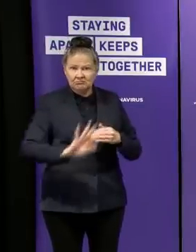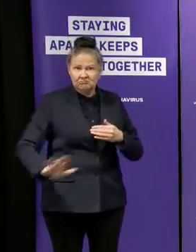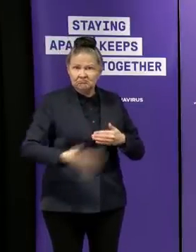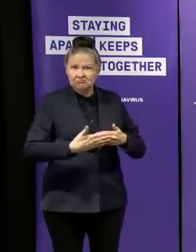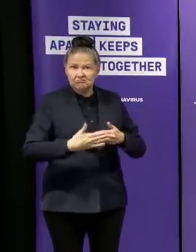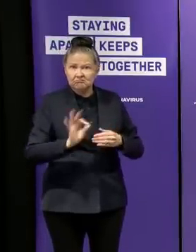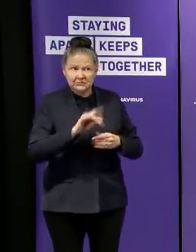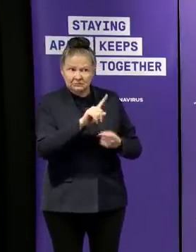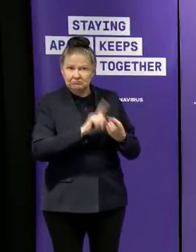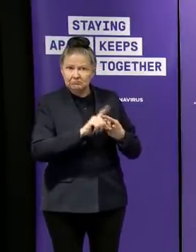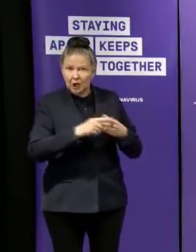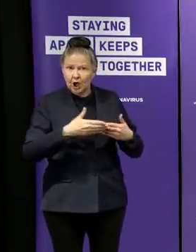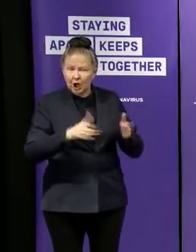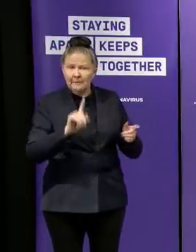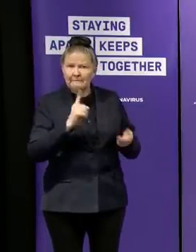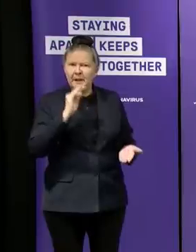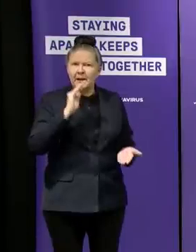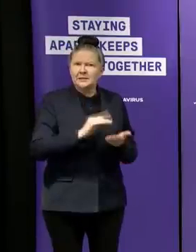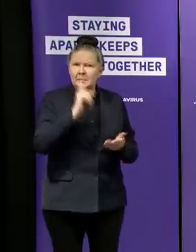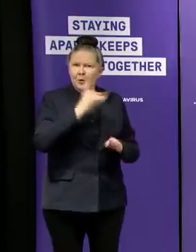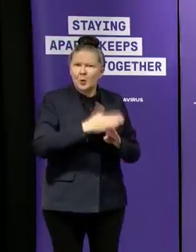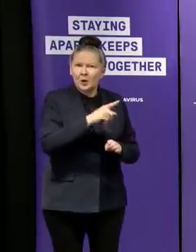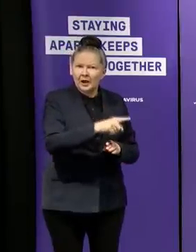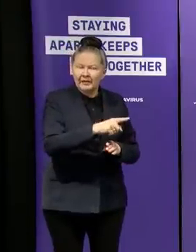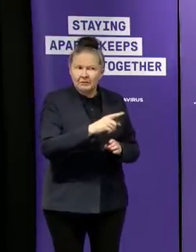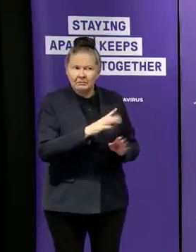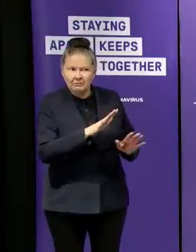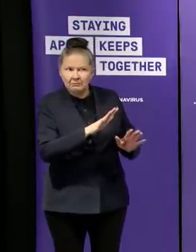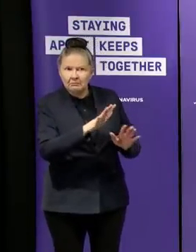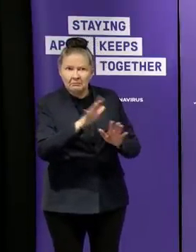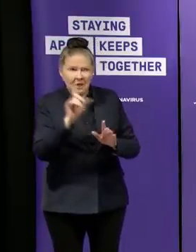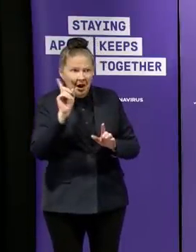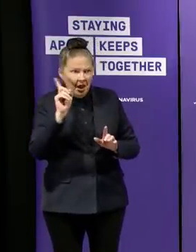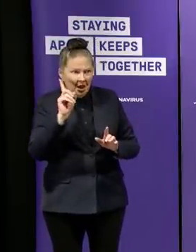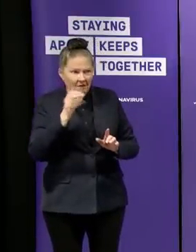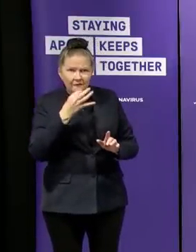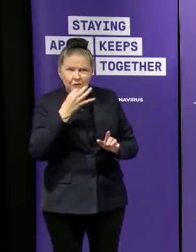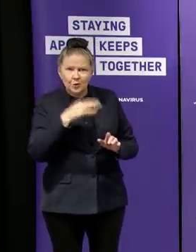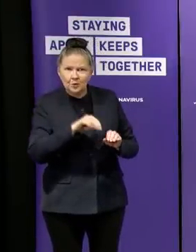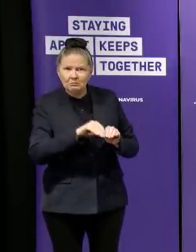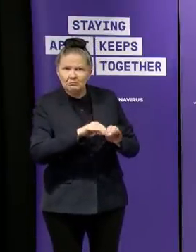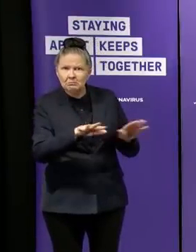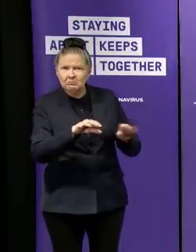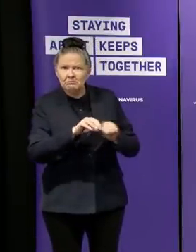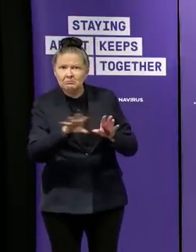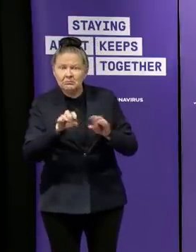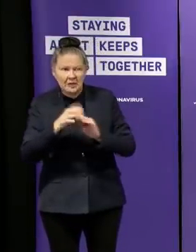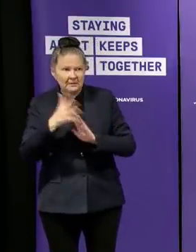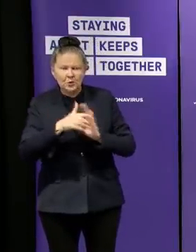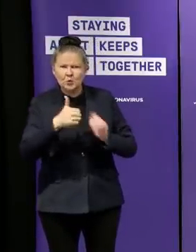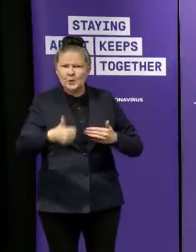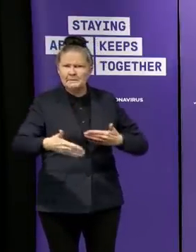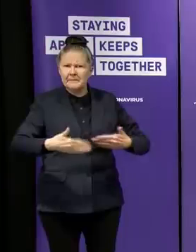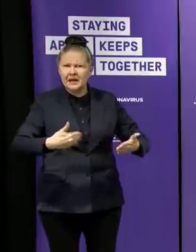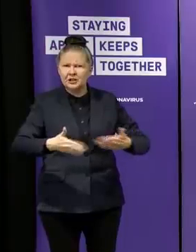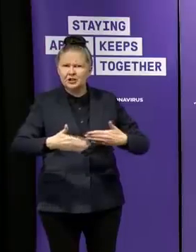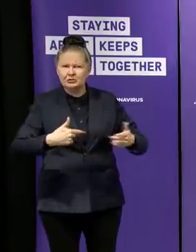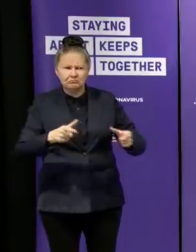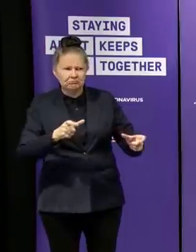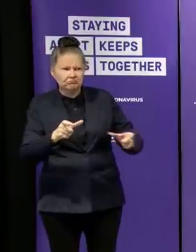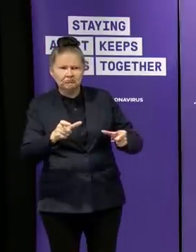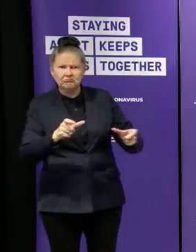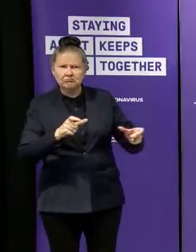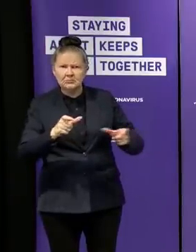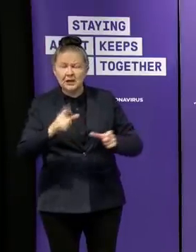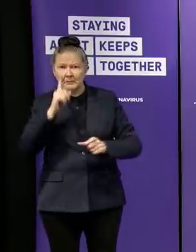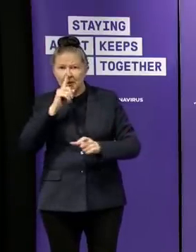down, they've remained open. And we've seen very few cases there. And that's a testament to workforce, to management, to our